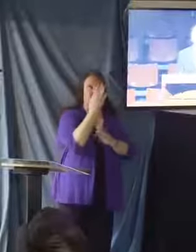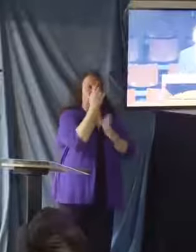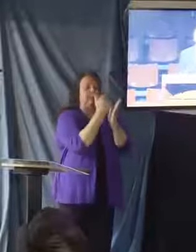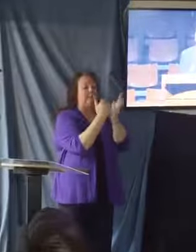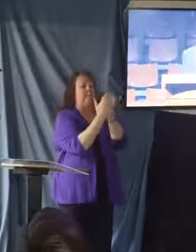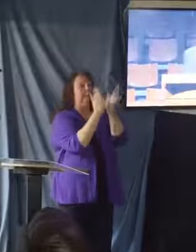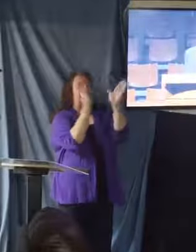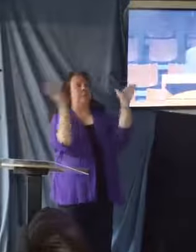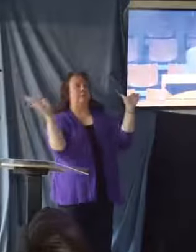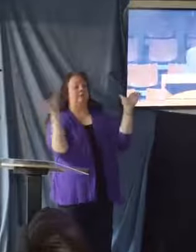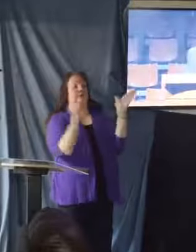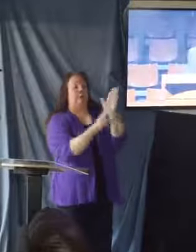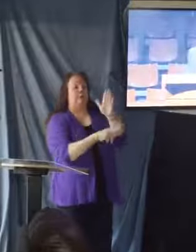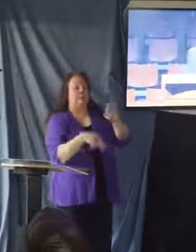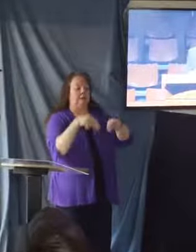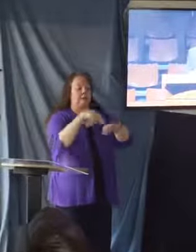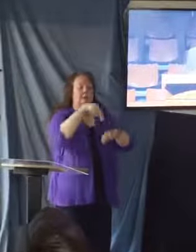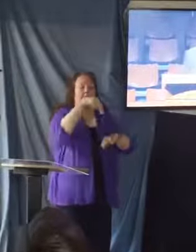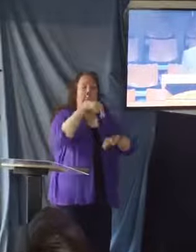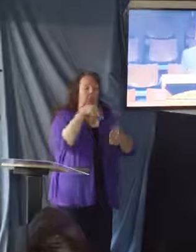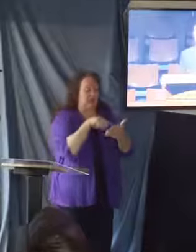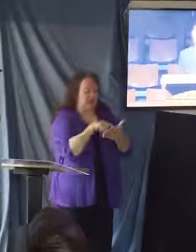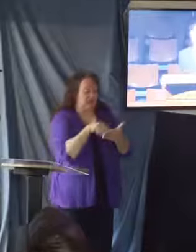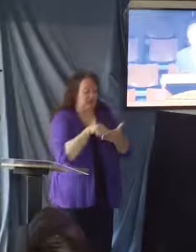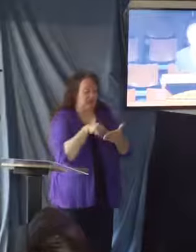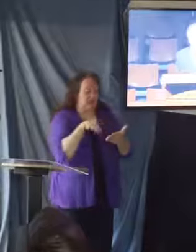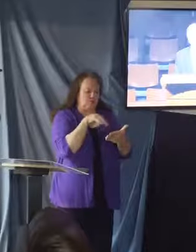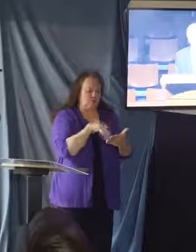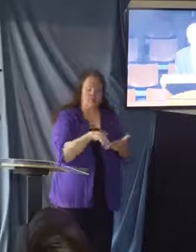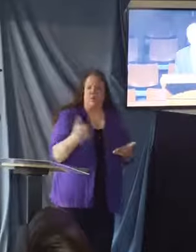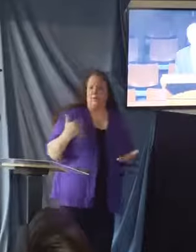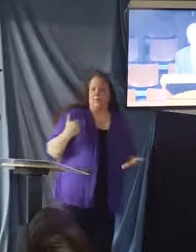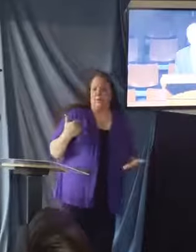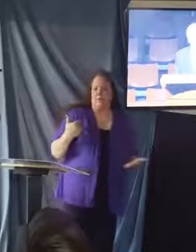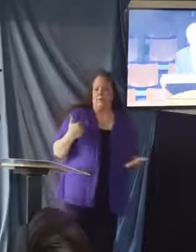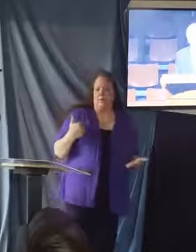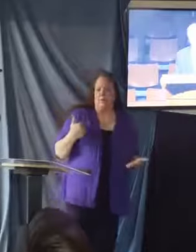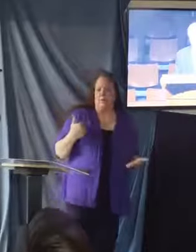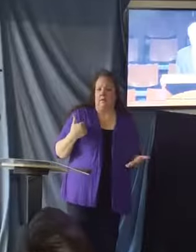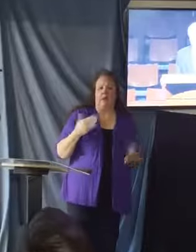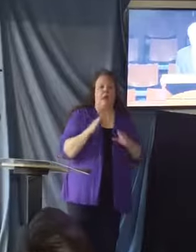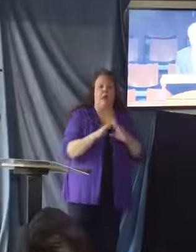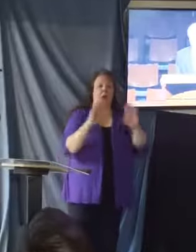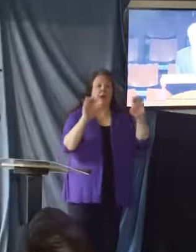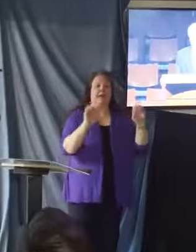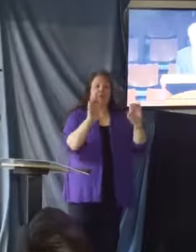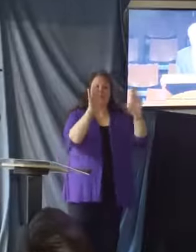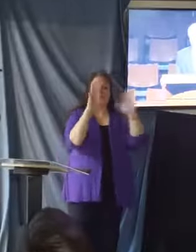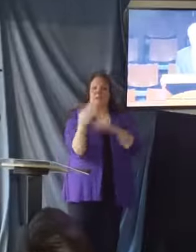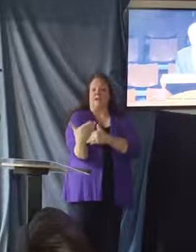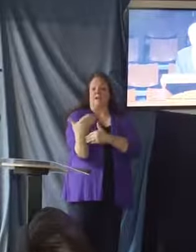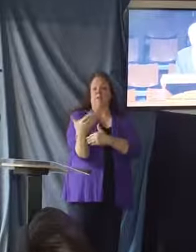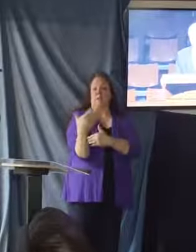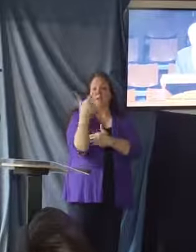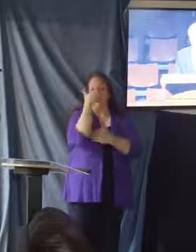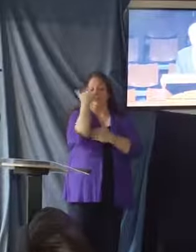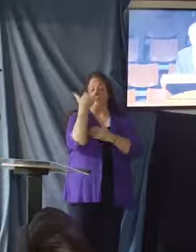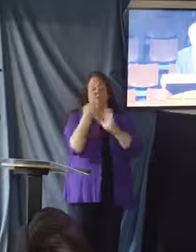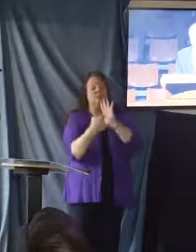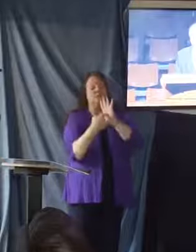and resurrection. In fact, this is a passage that we've looked on other occasions on Easter Sunday morning because it presents